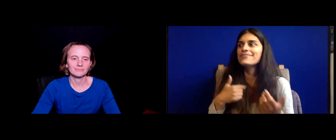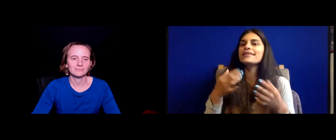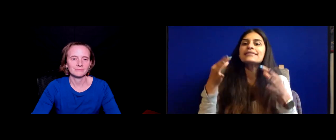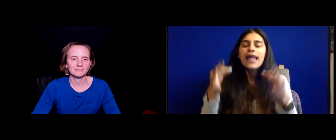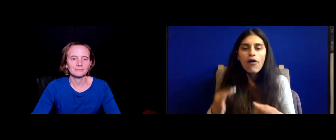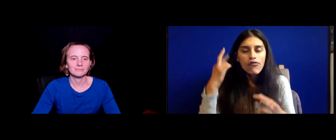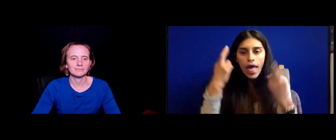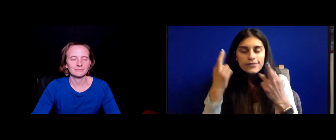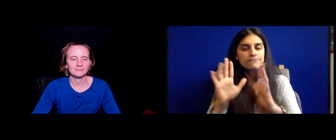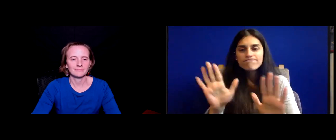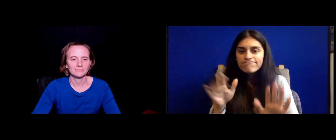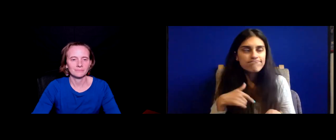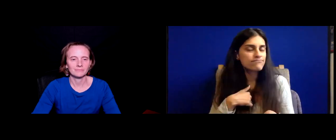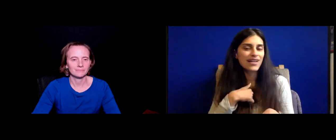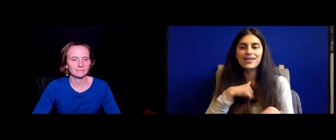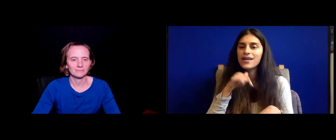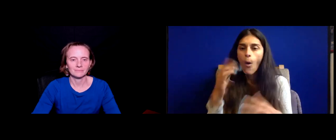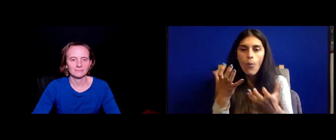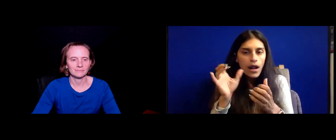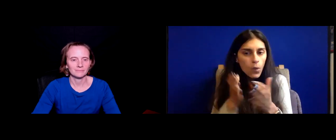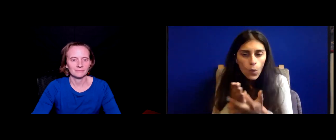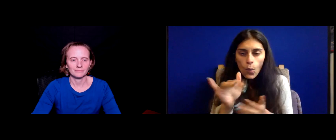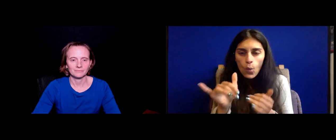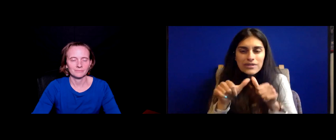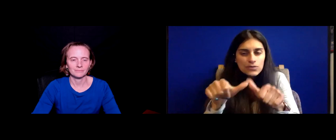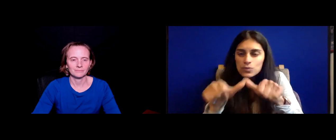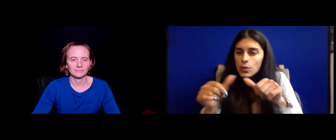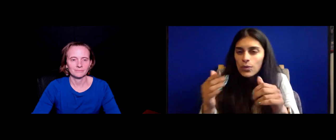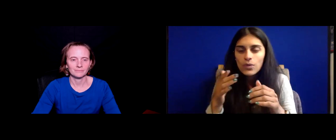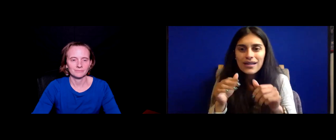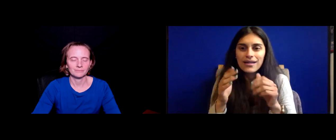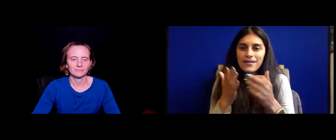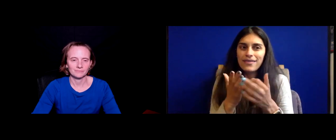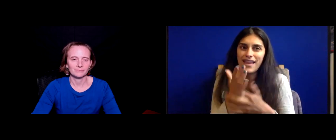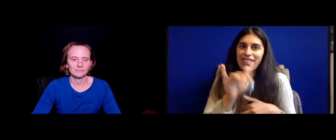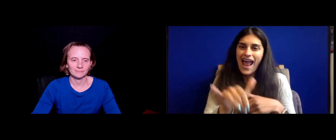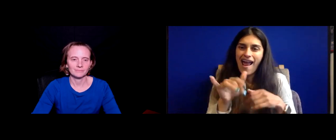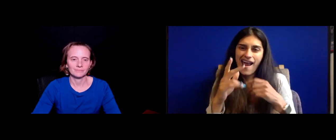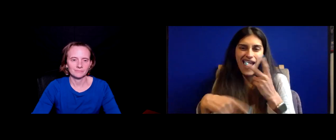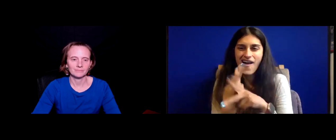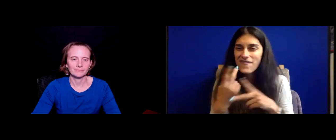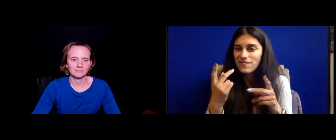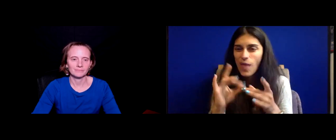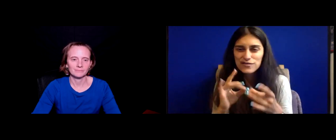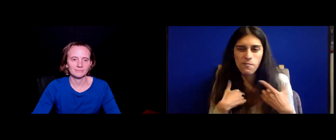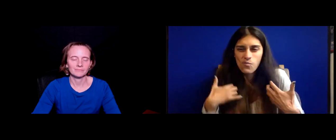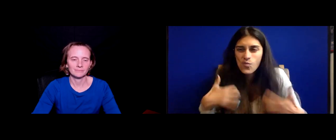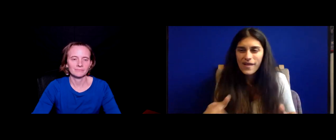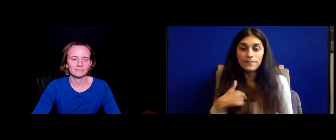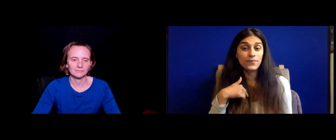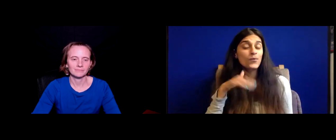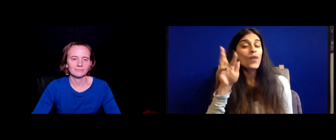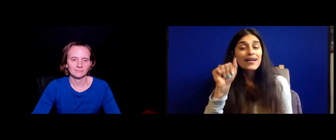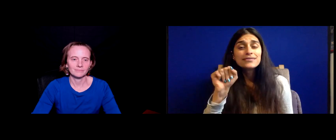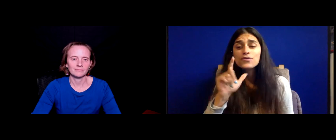So I did find a way to get out of that relationship. And I decided after that, that I just don't want to continue a toxic relationship